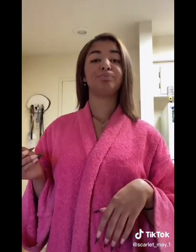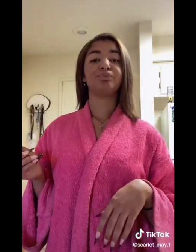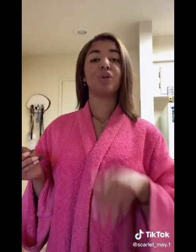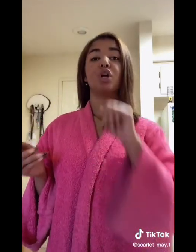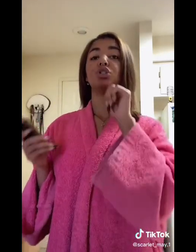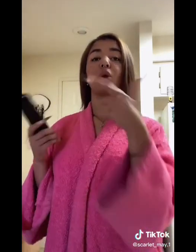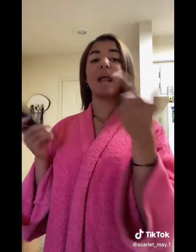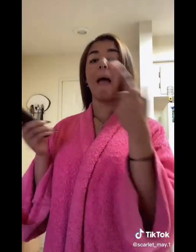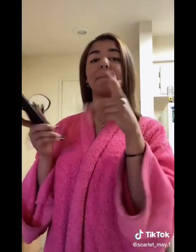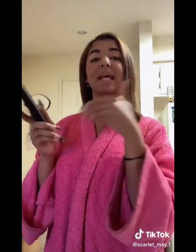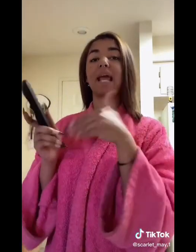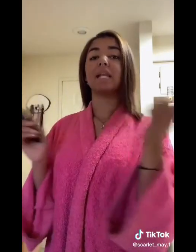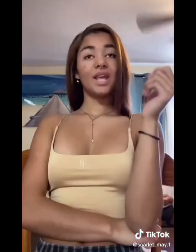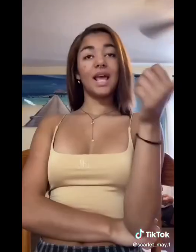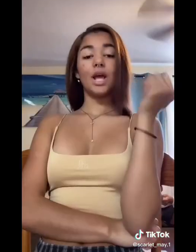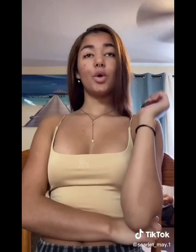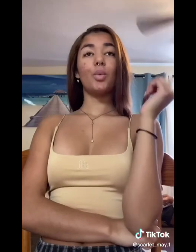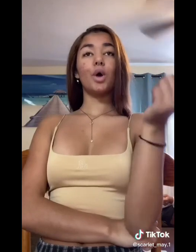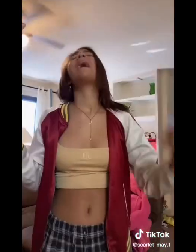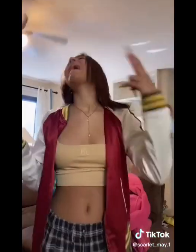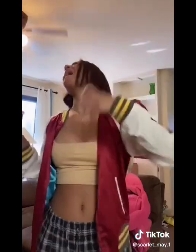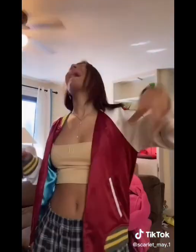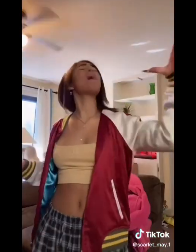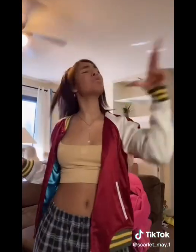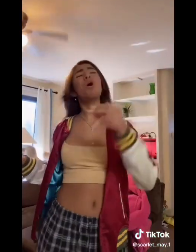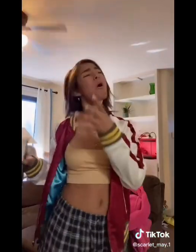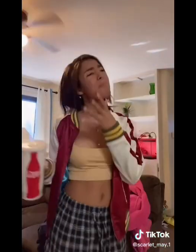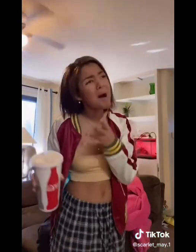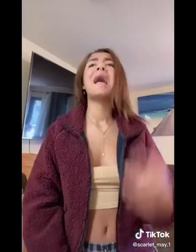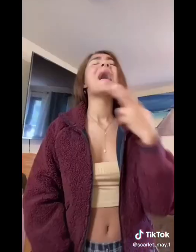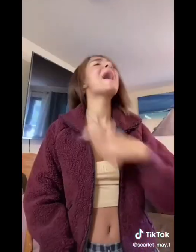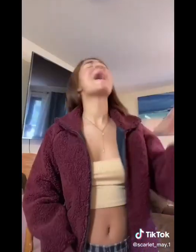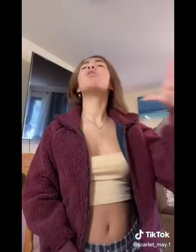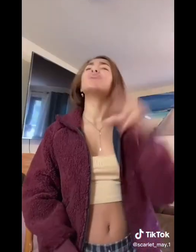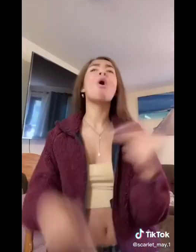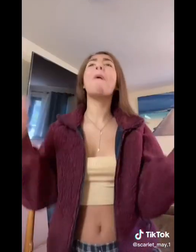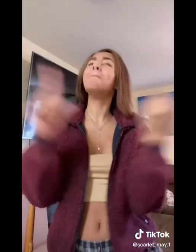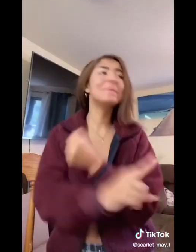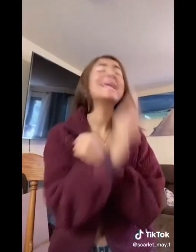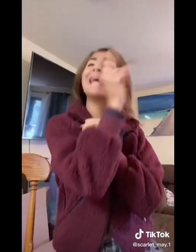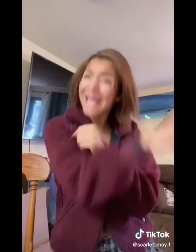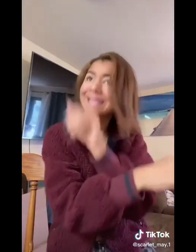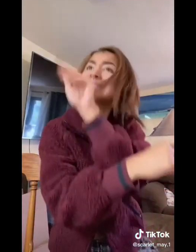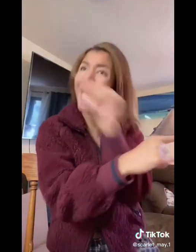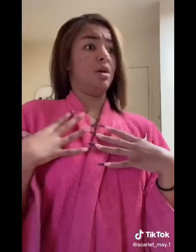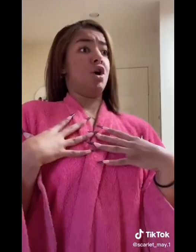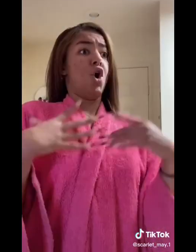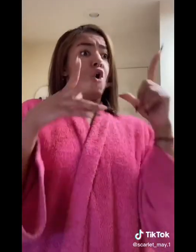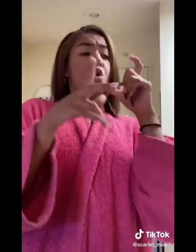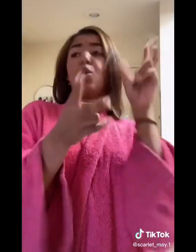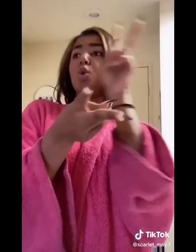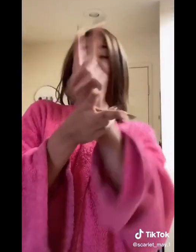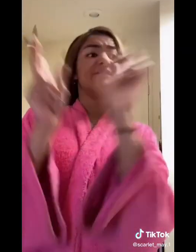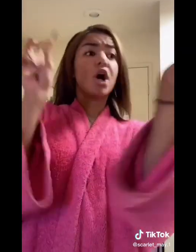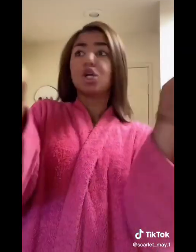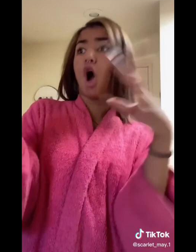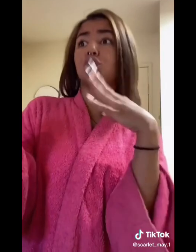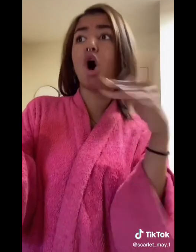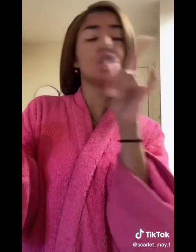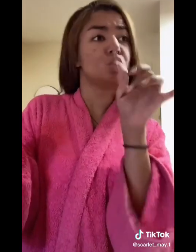Don't let it happen again. It won't. Hell nah, Mama. Hell nah. Beat his ass. Who the fuck are y'all talking to like that?